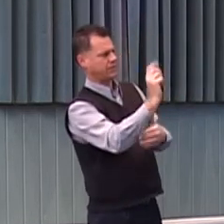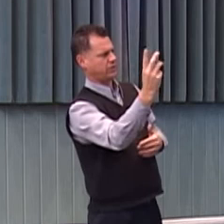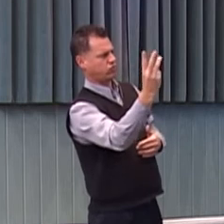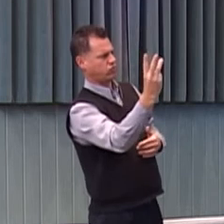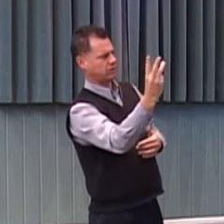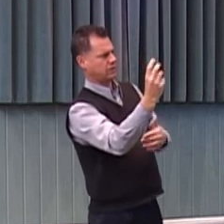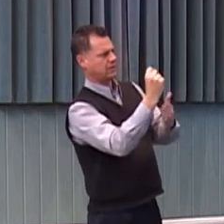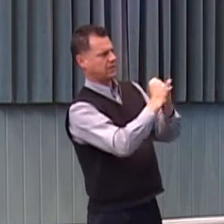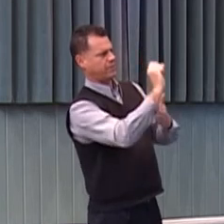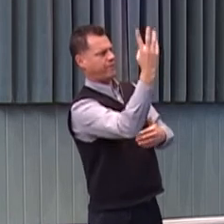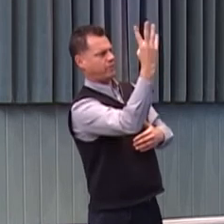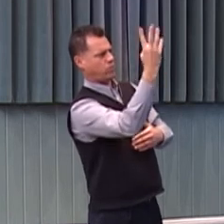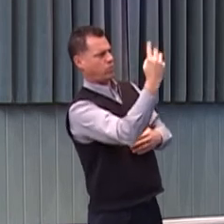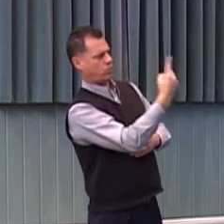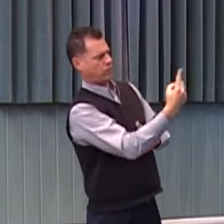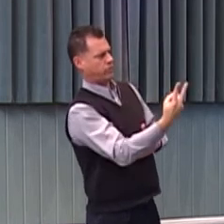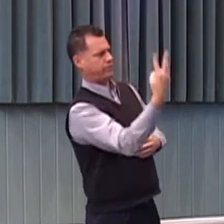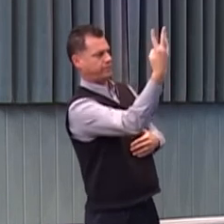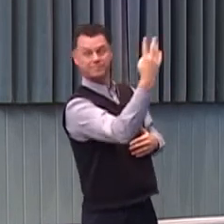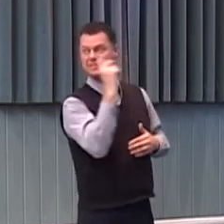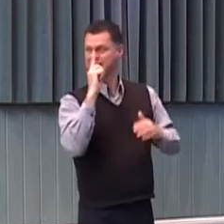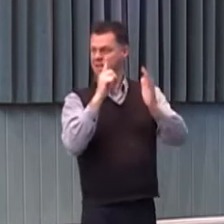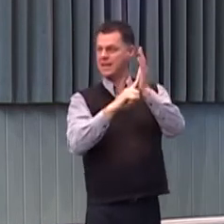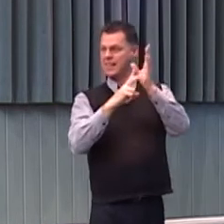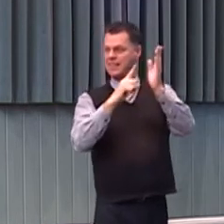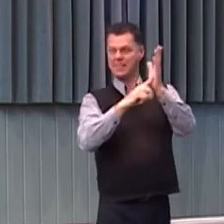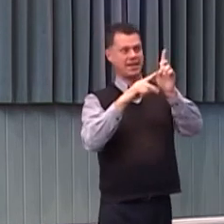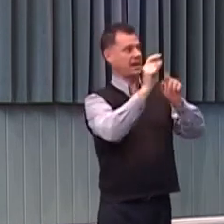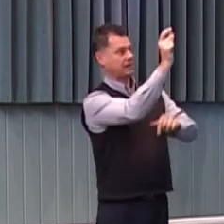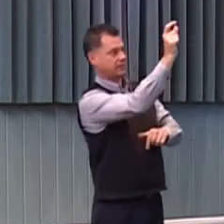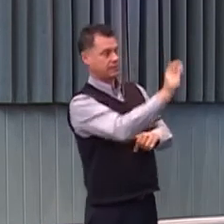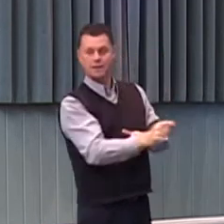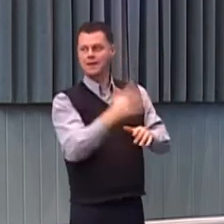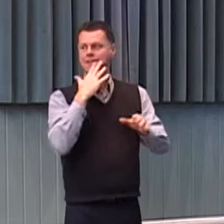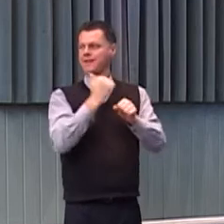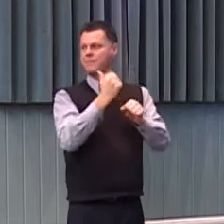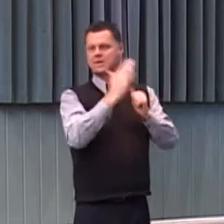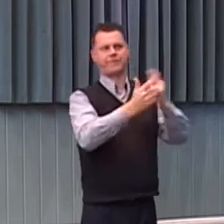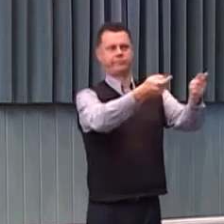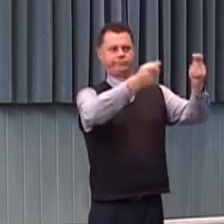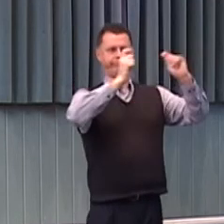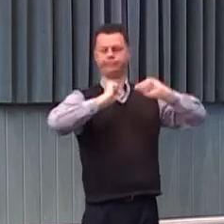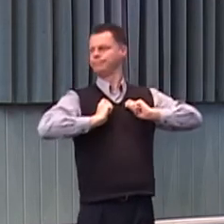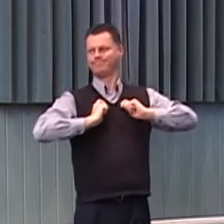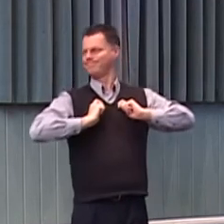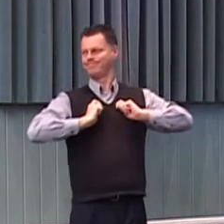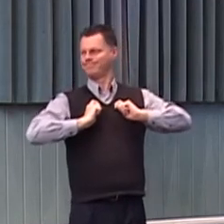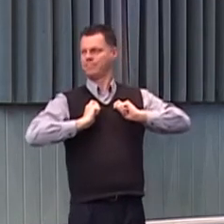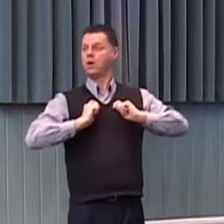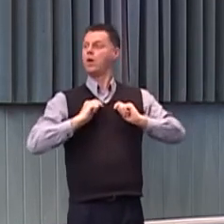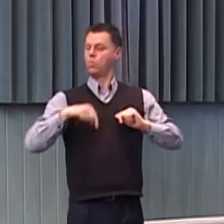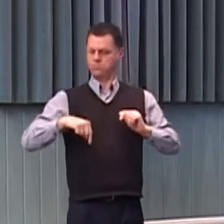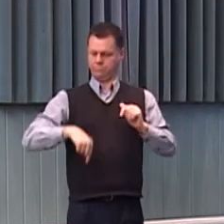3 and number 4. Now, those pieces of land were not given to this organisation. They are pieces of land that over the years